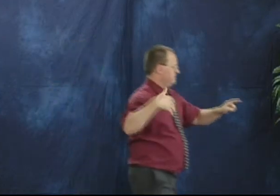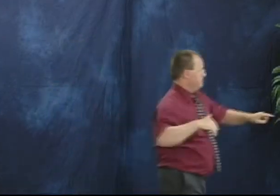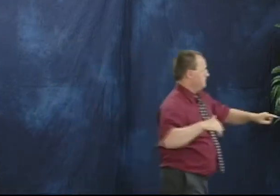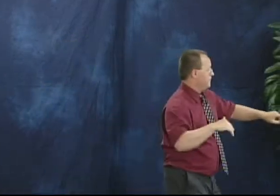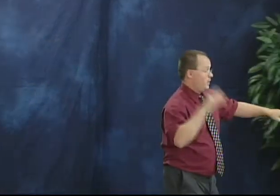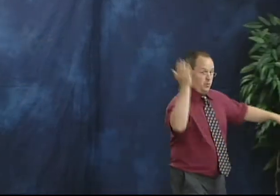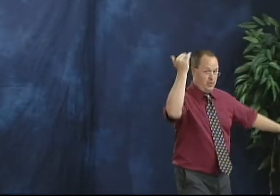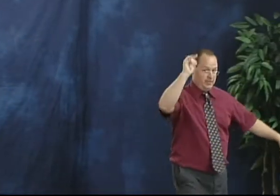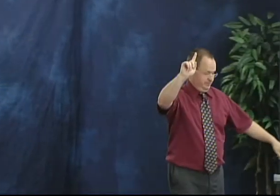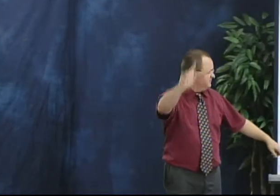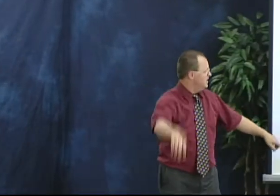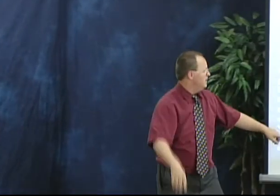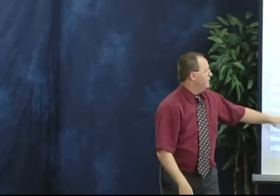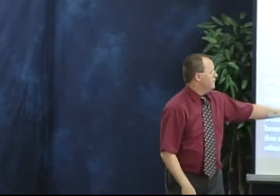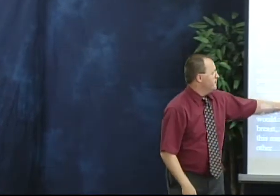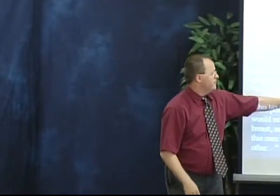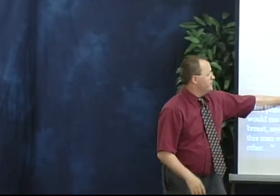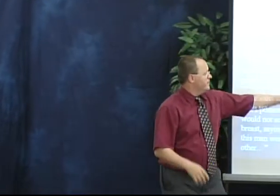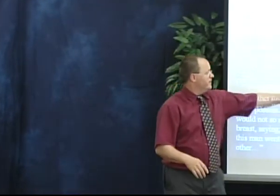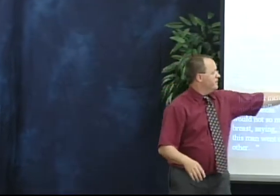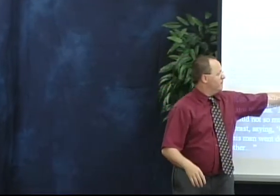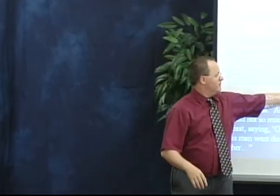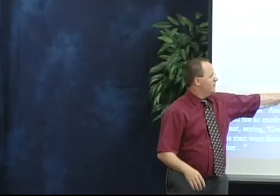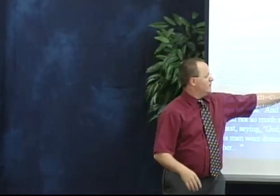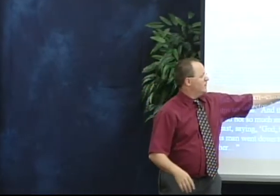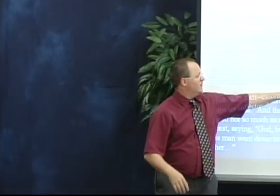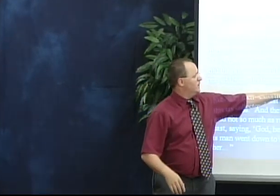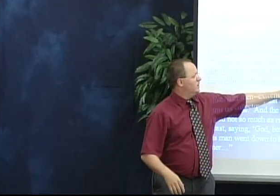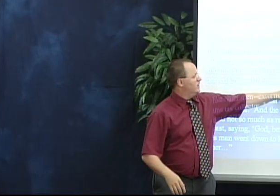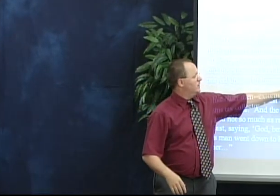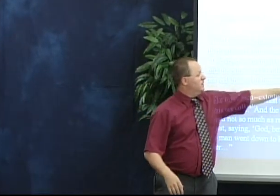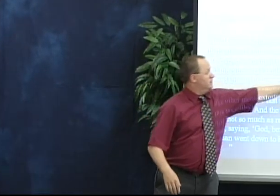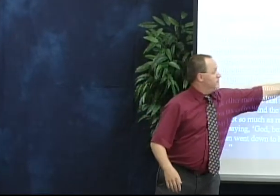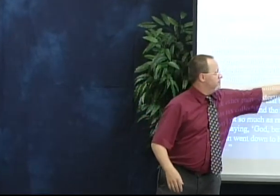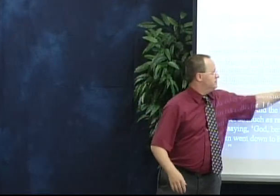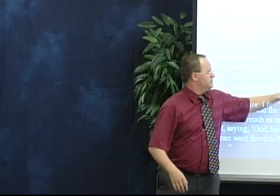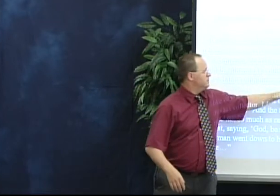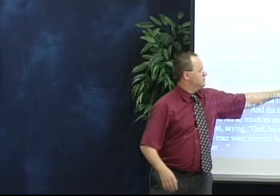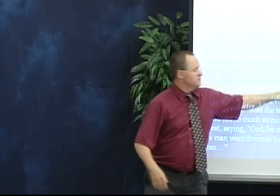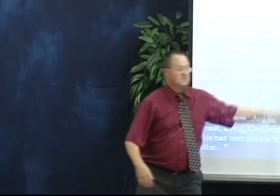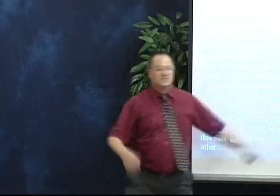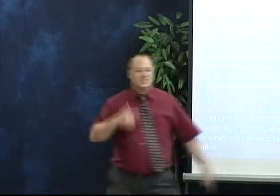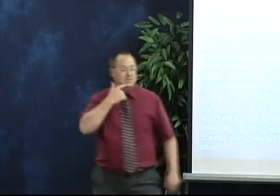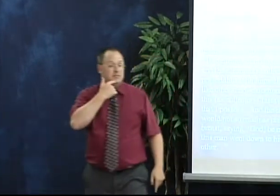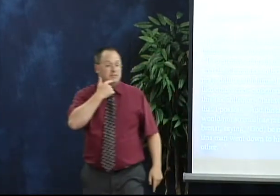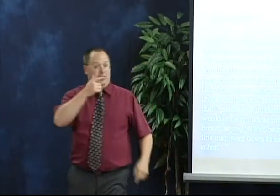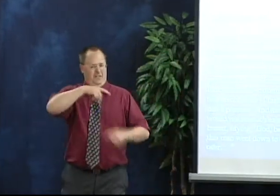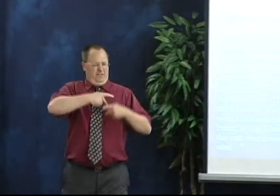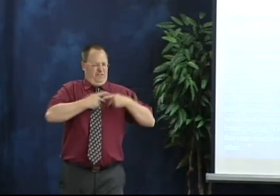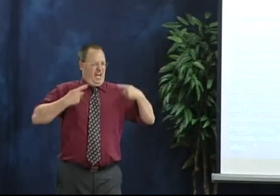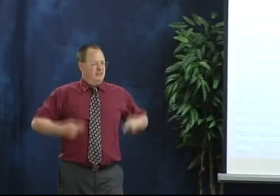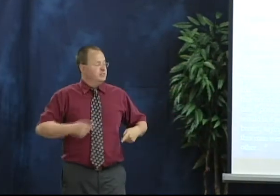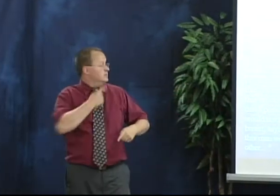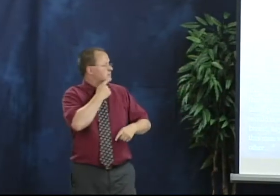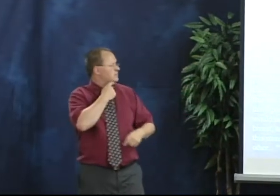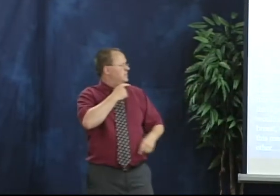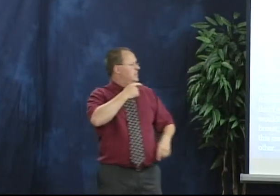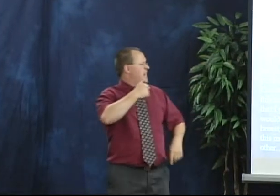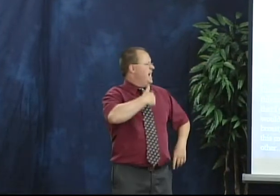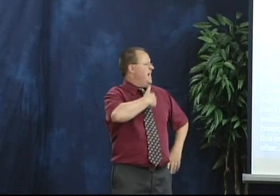parable contrasts their prayers. The